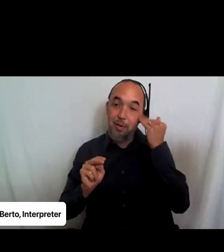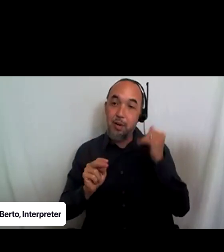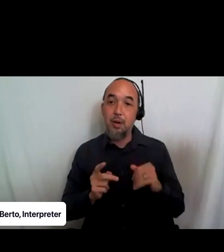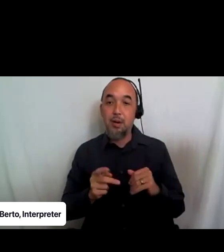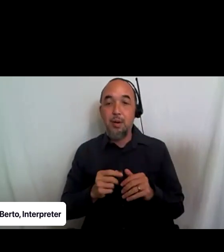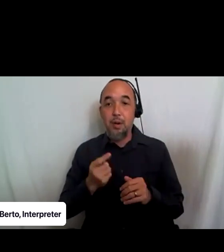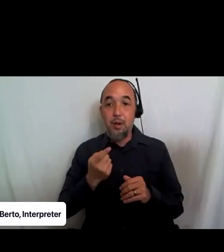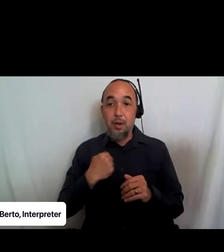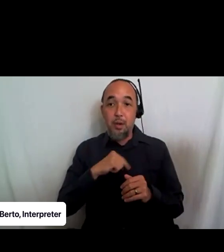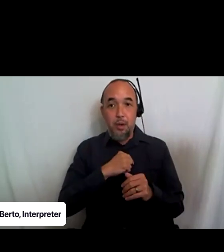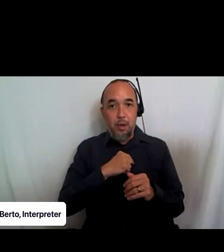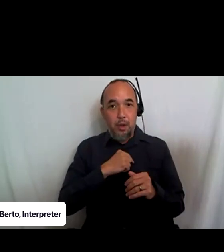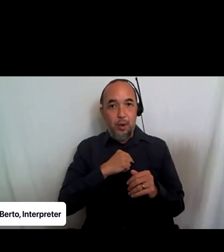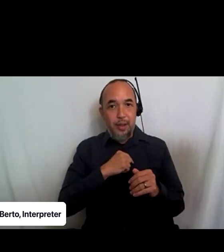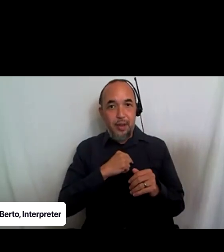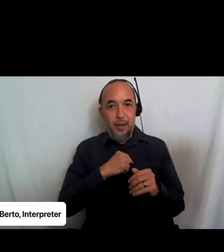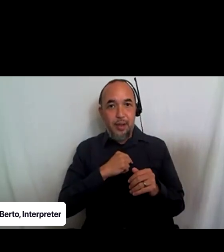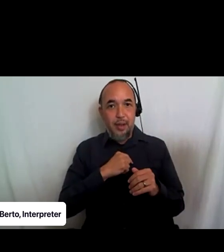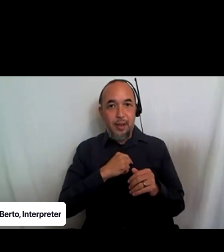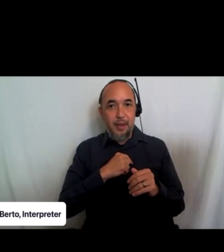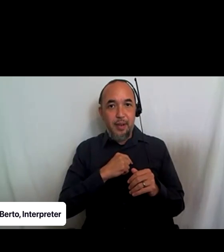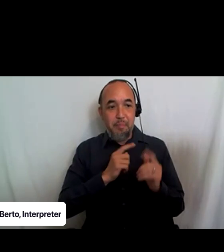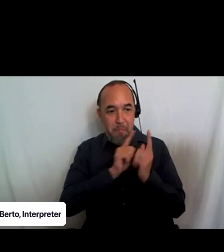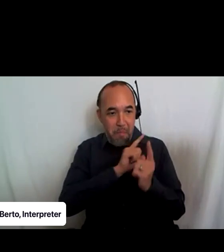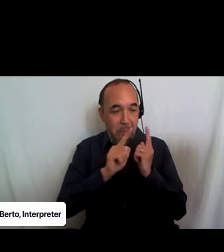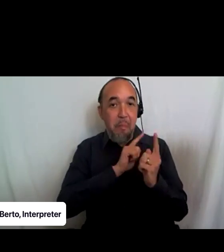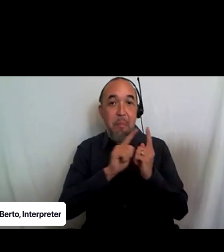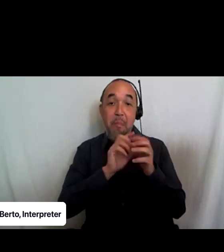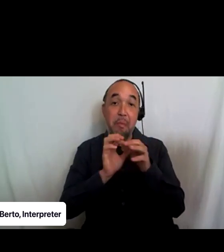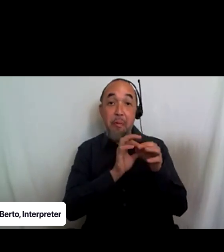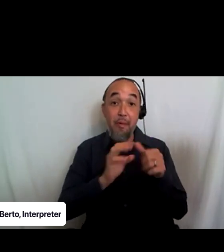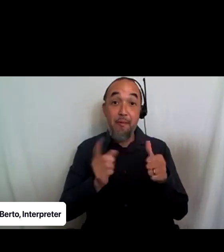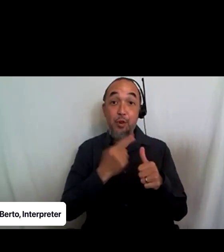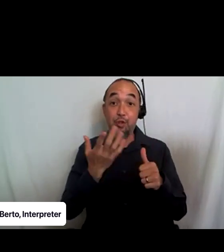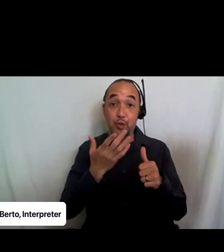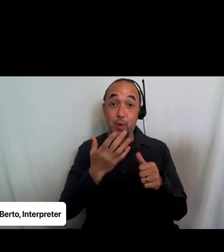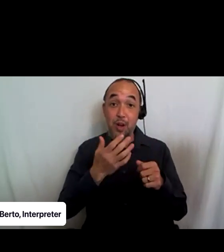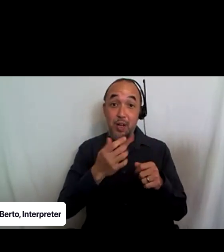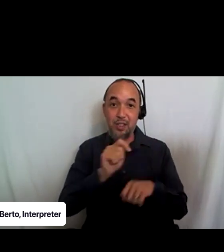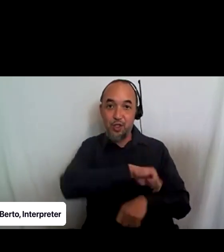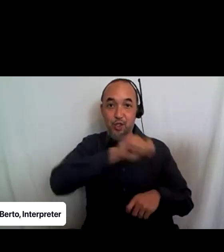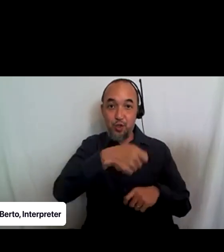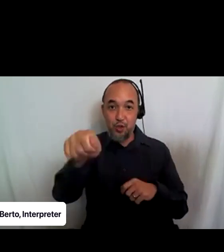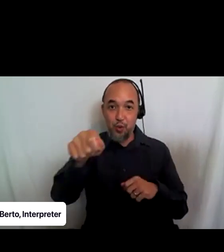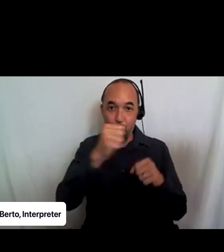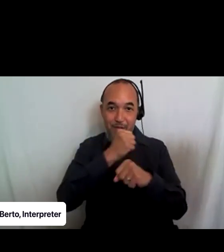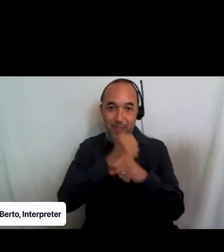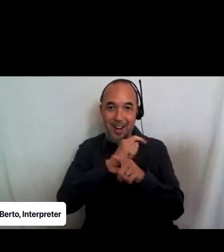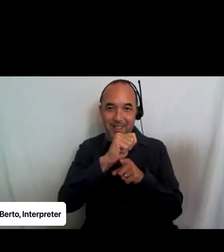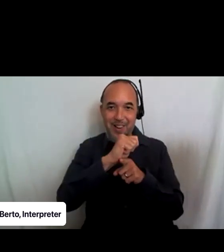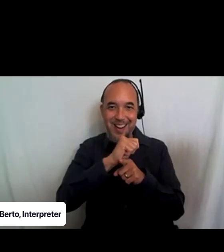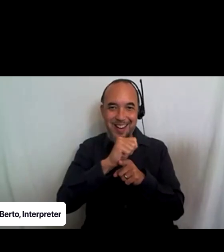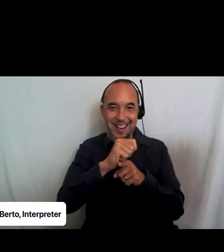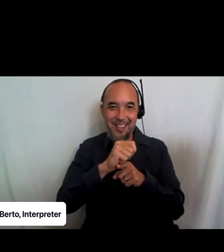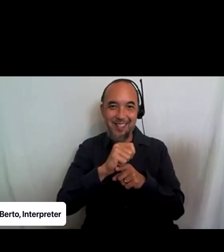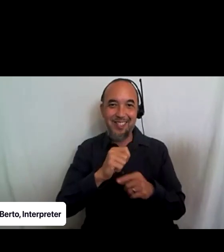we bonded with, first when we got to know each other, the first thing we did was sword fighting training. And that's when we really got to know each other because we're like, stay